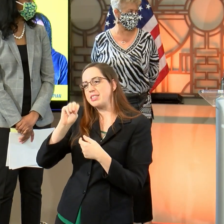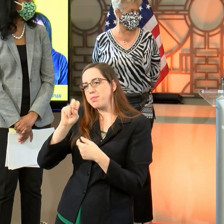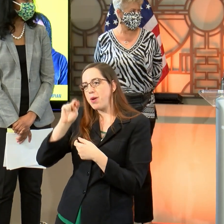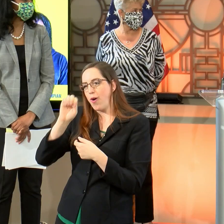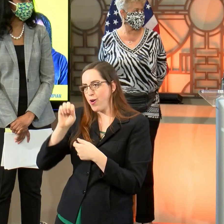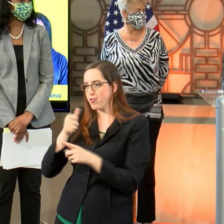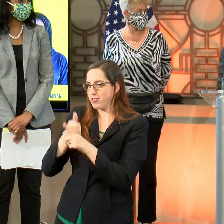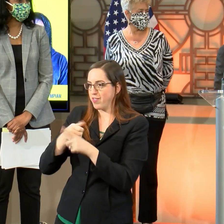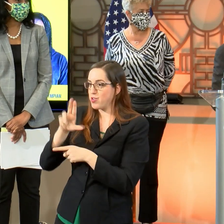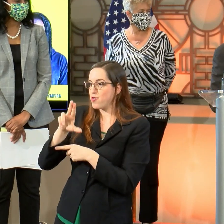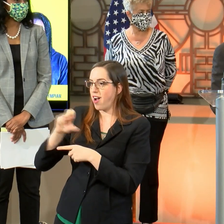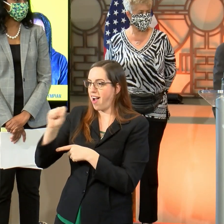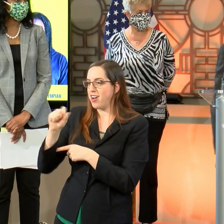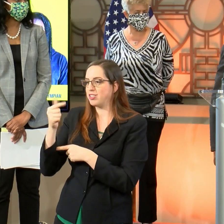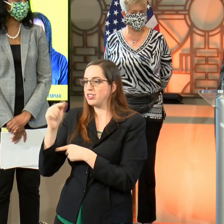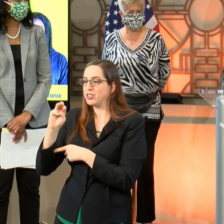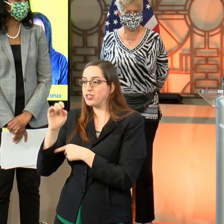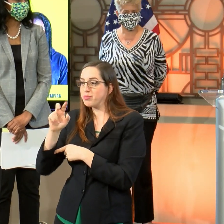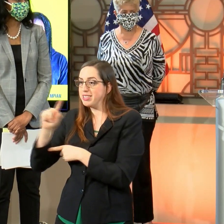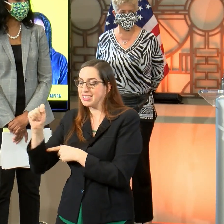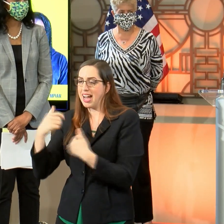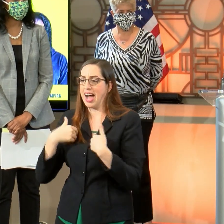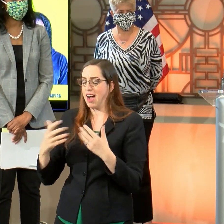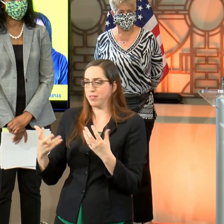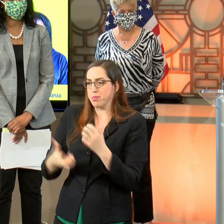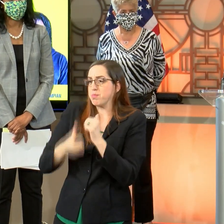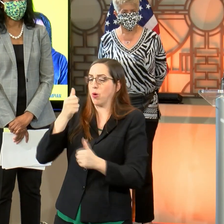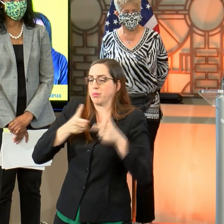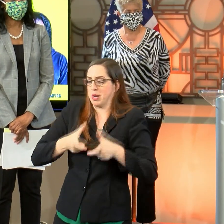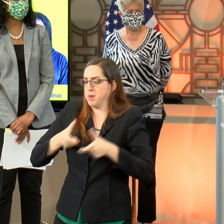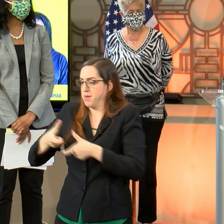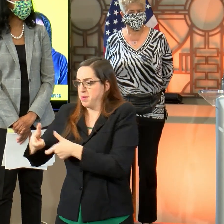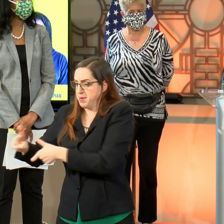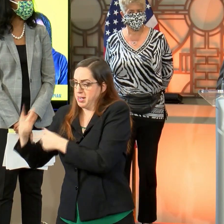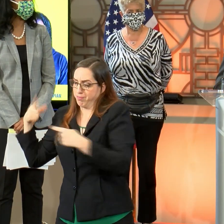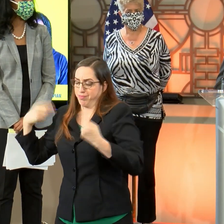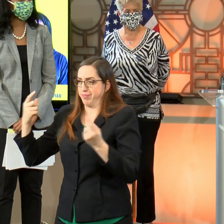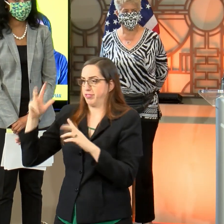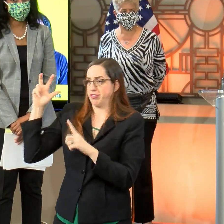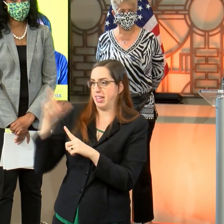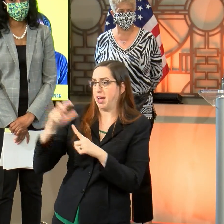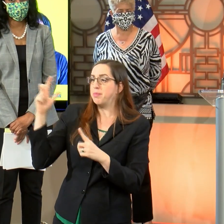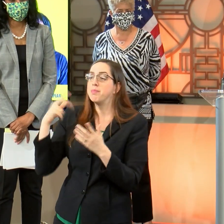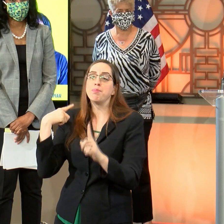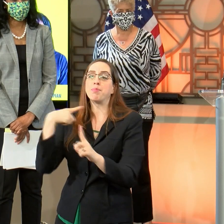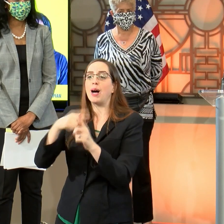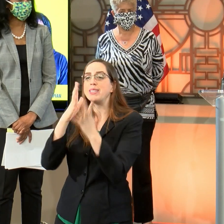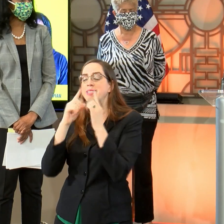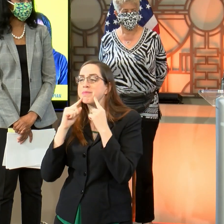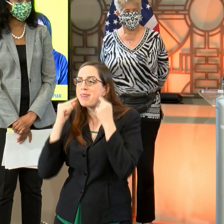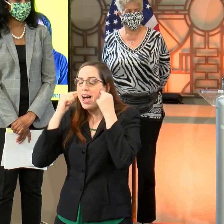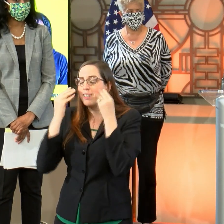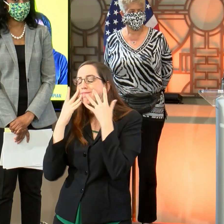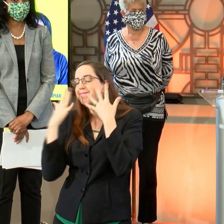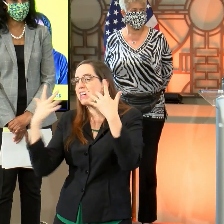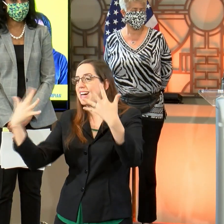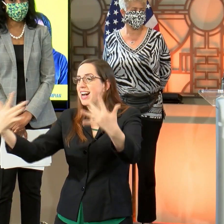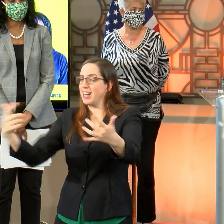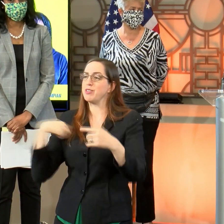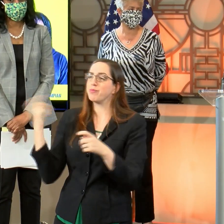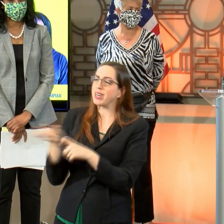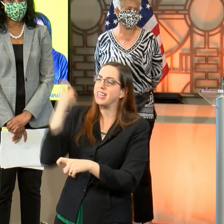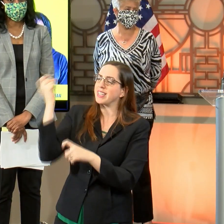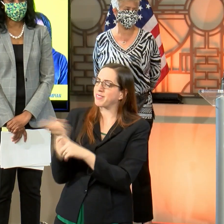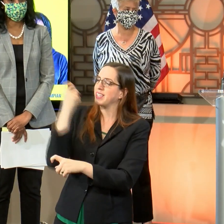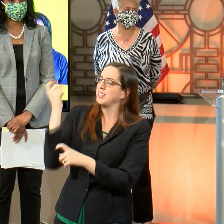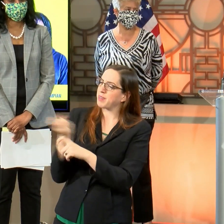the U.S. gymnast with the most medals ever, and you have a smile that lights up the stadium where you win over and over again.